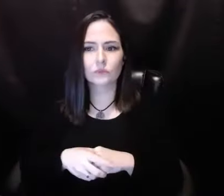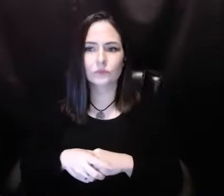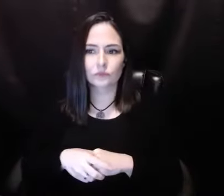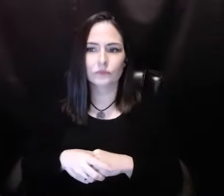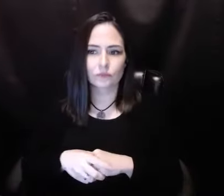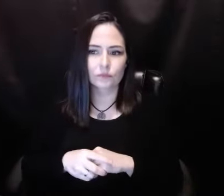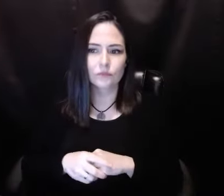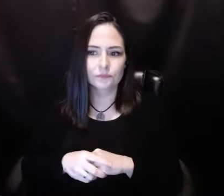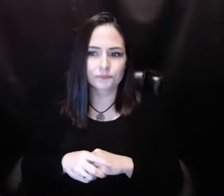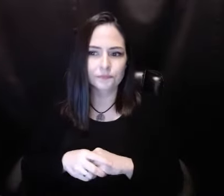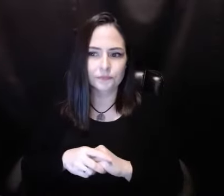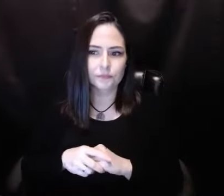this man.